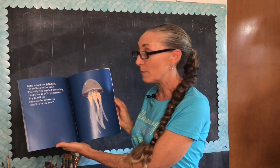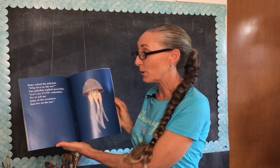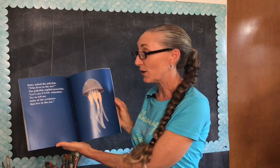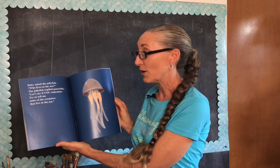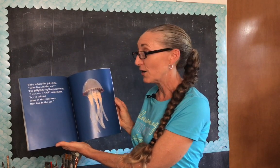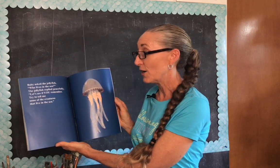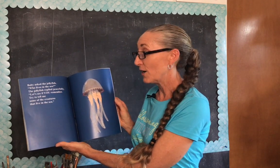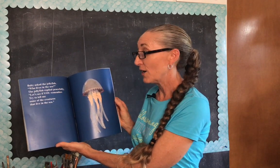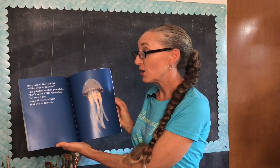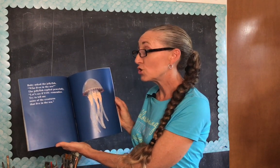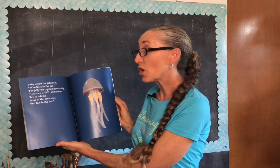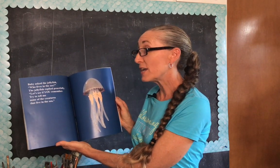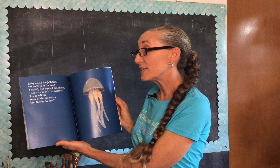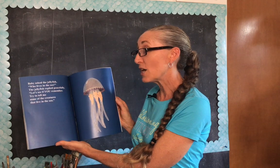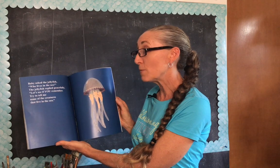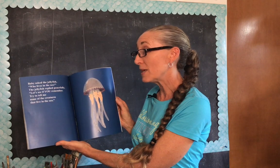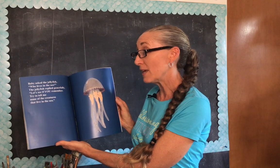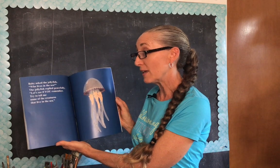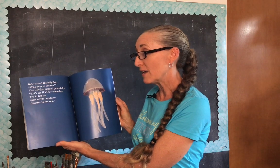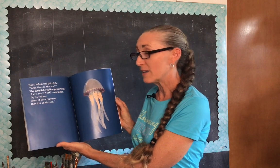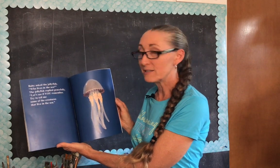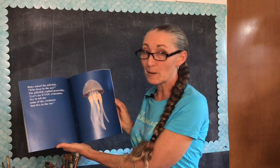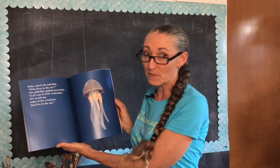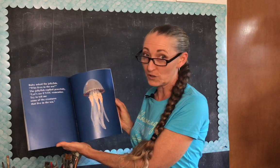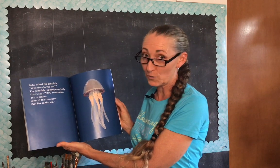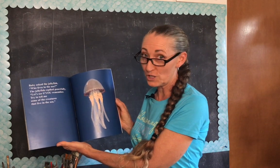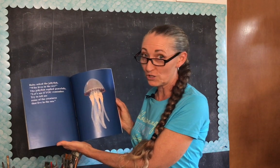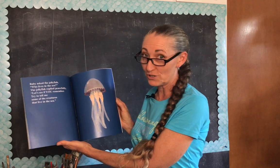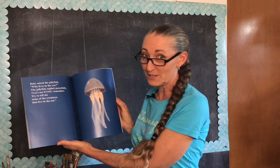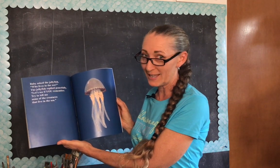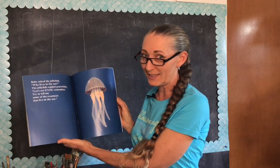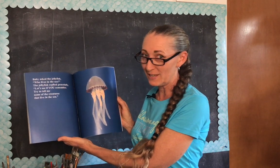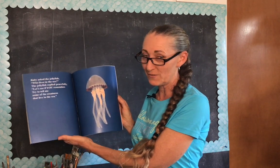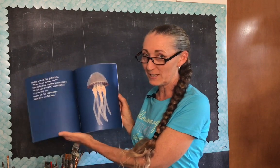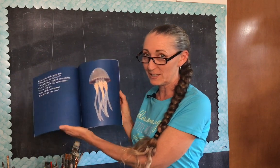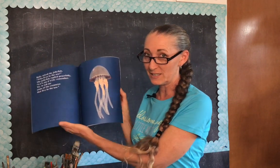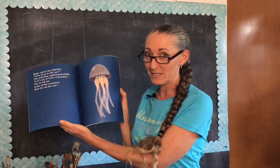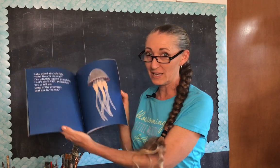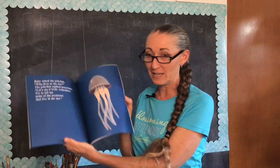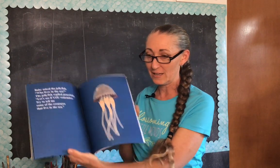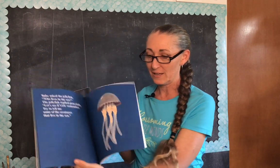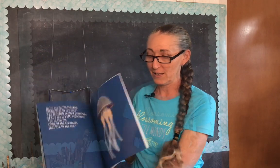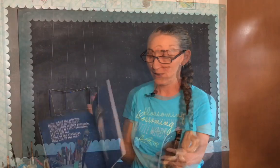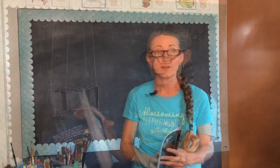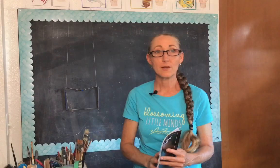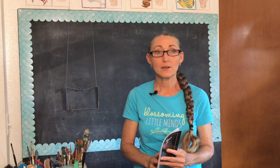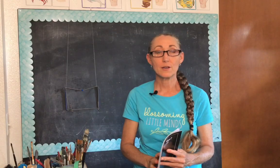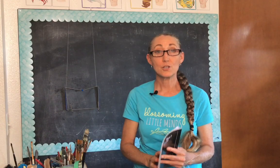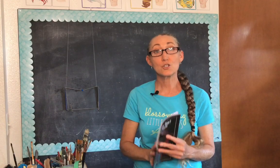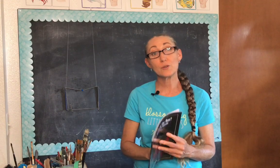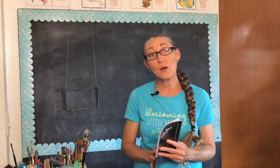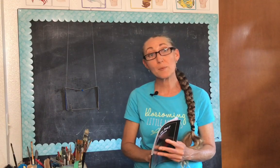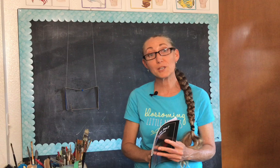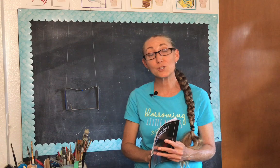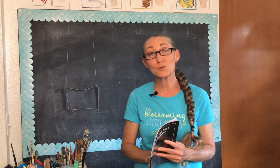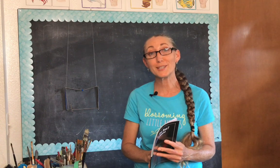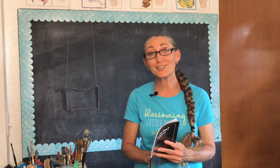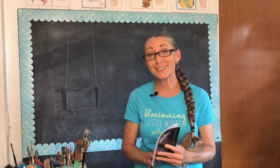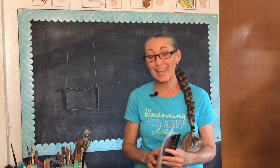remember. Try to tell me some of the creatures that live in the sea." So now I'm going to do a little